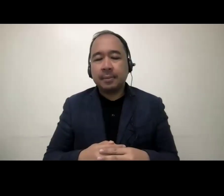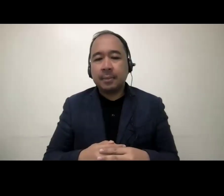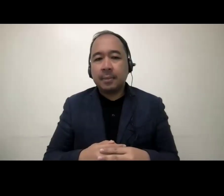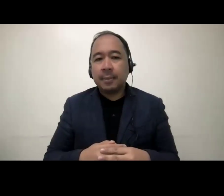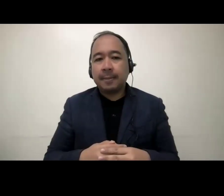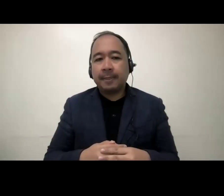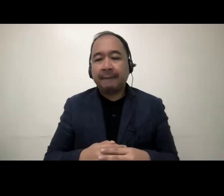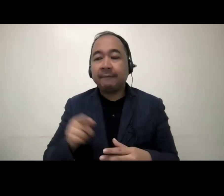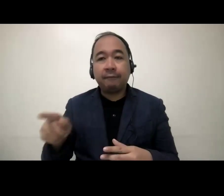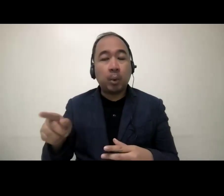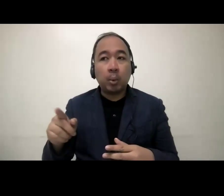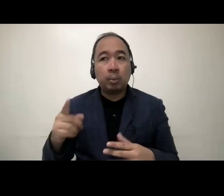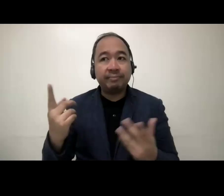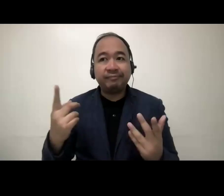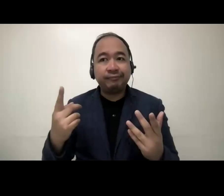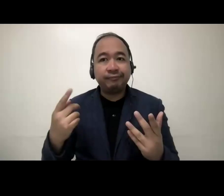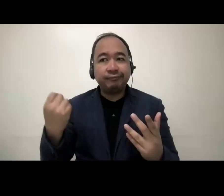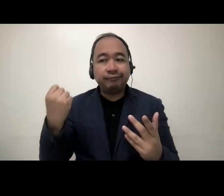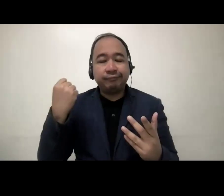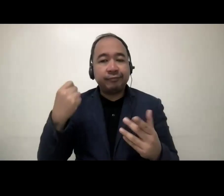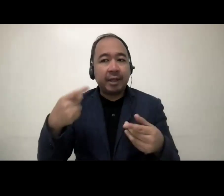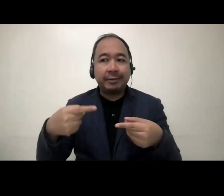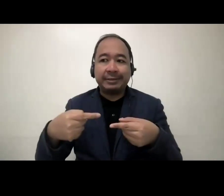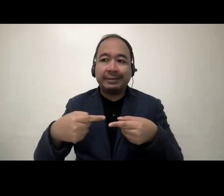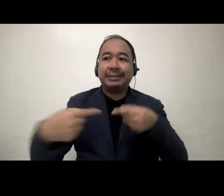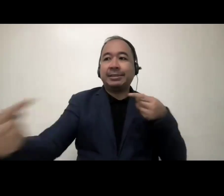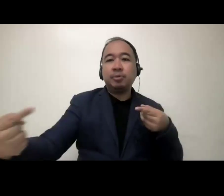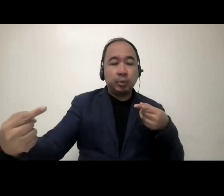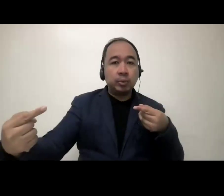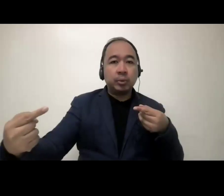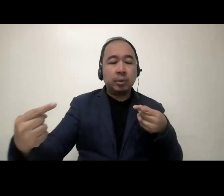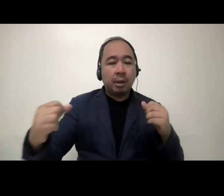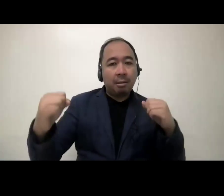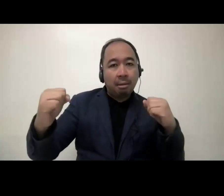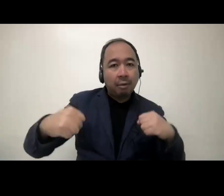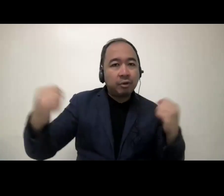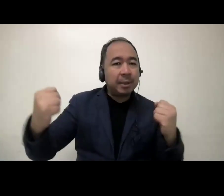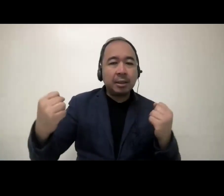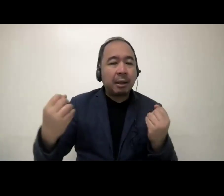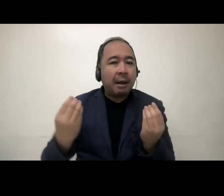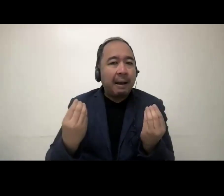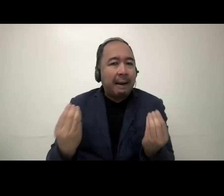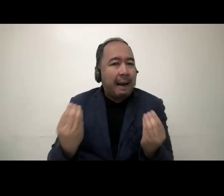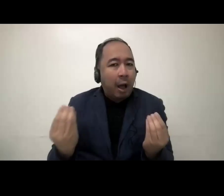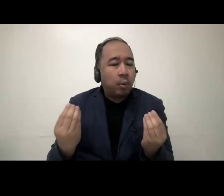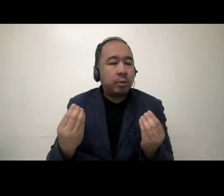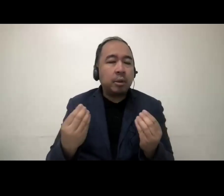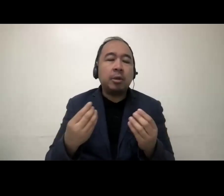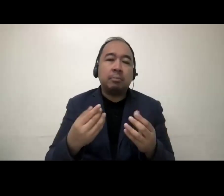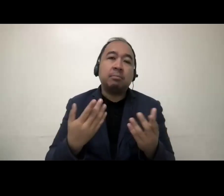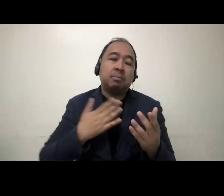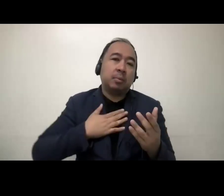for dispute resolution, which is what most people want, is they want a resolution that is quick and efficient